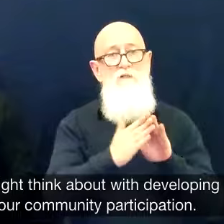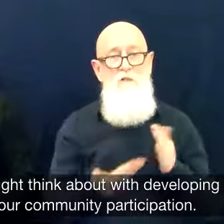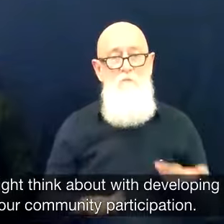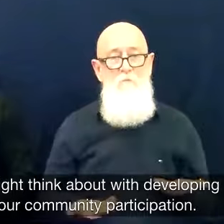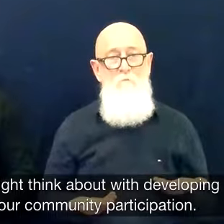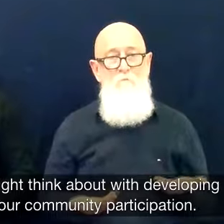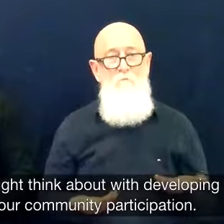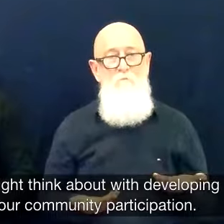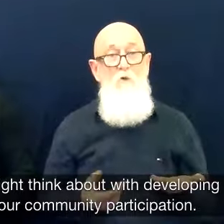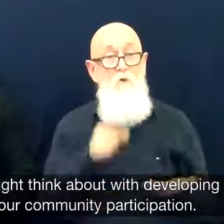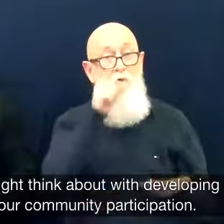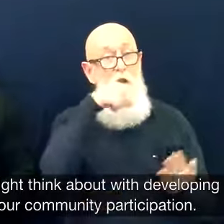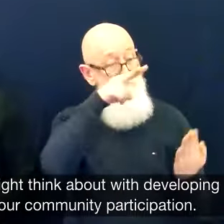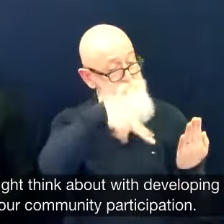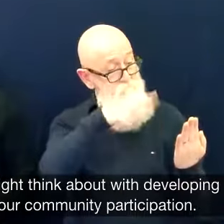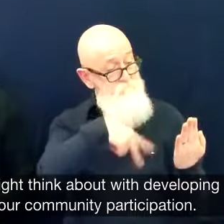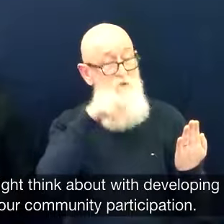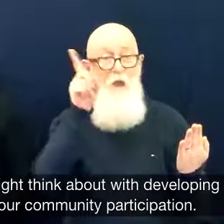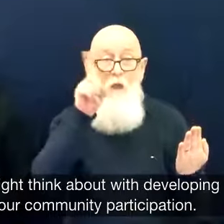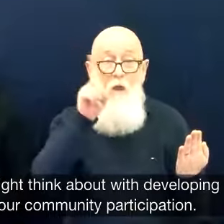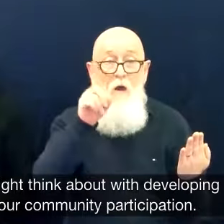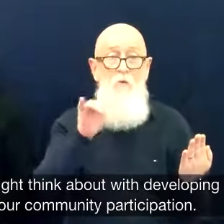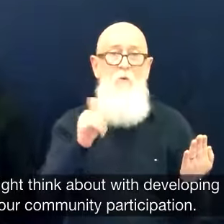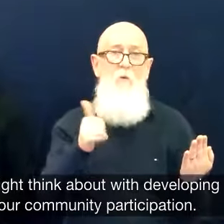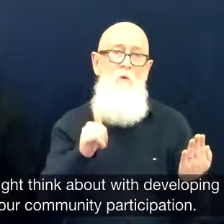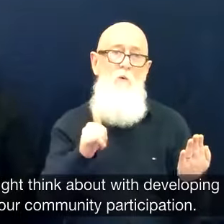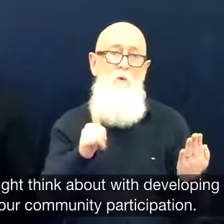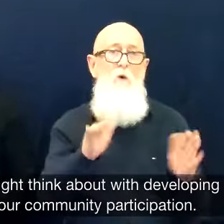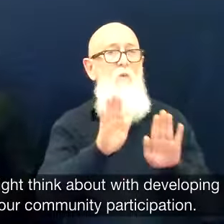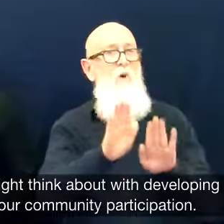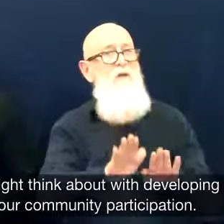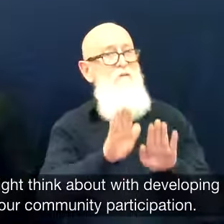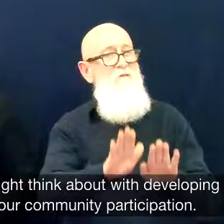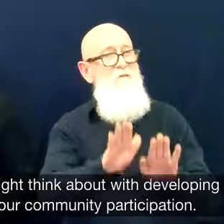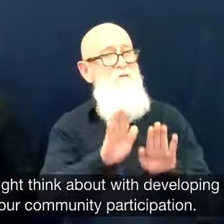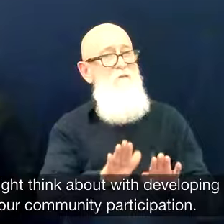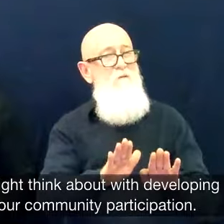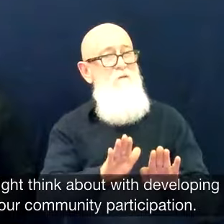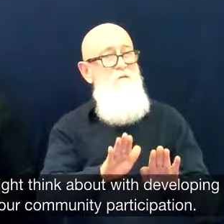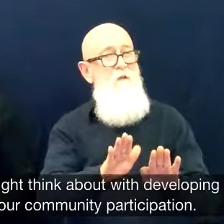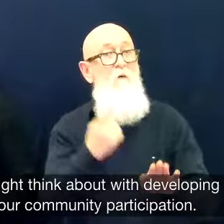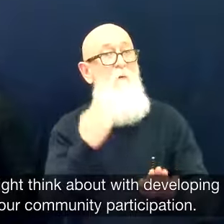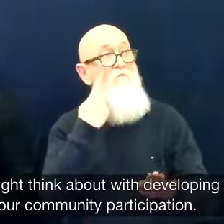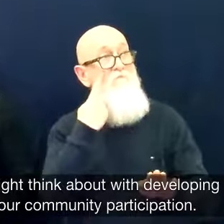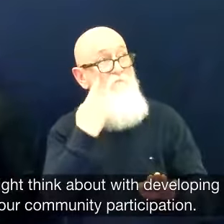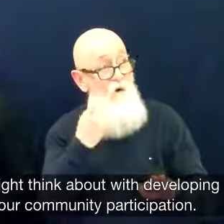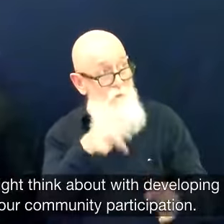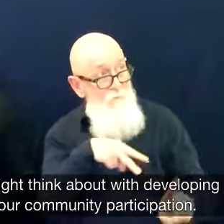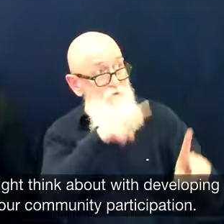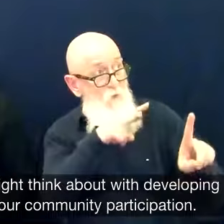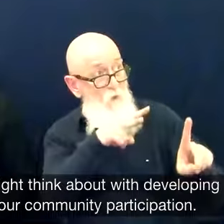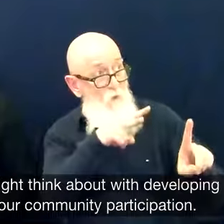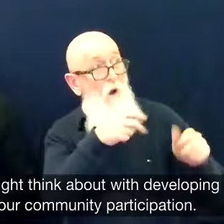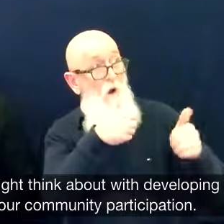have a look at them now, or you can just wait until you're matched with a mentor